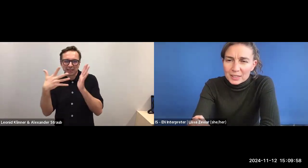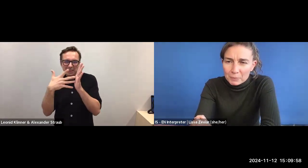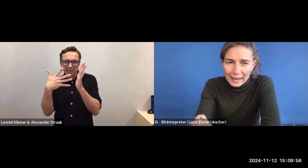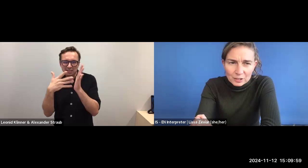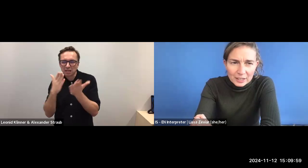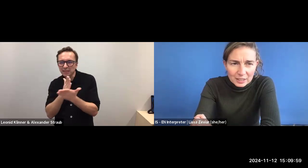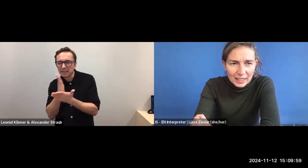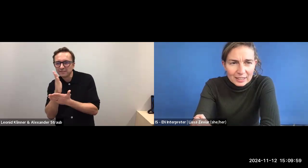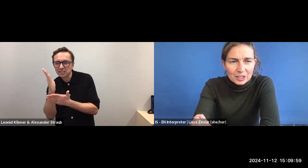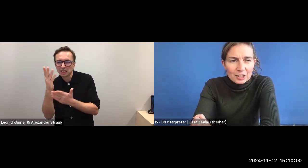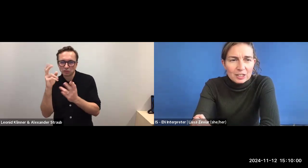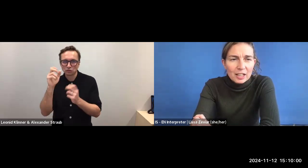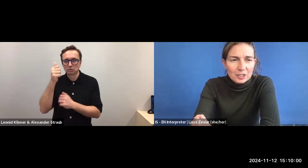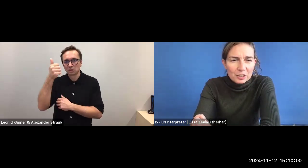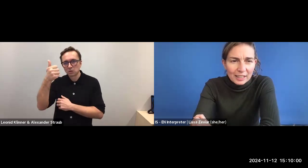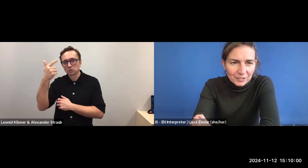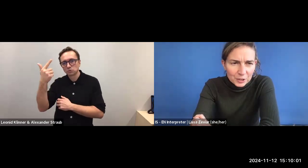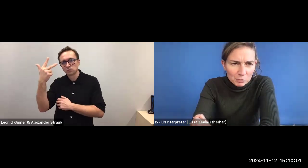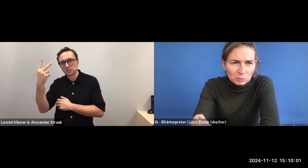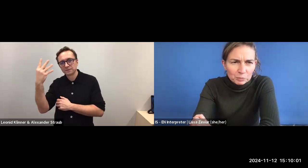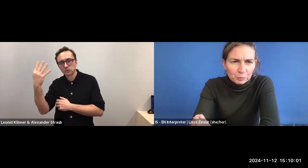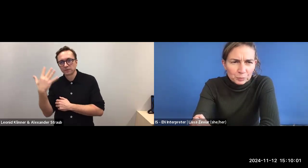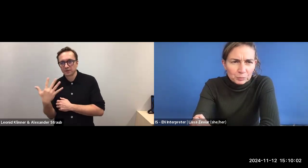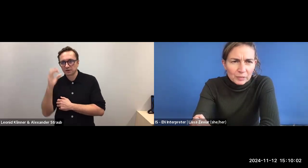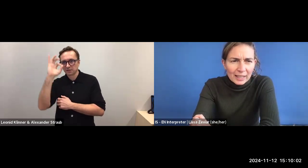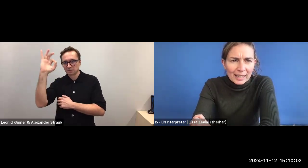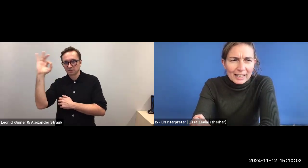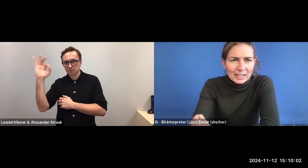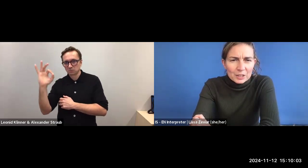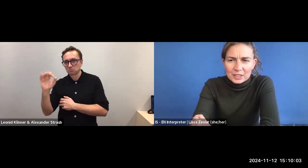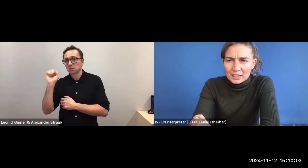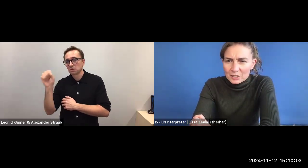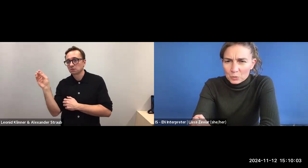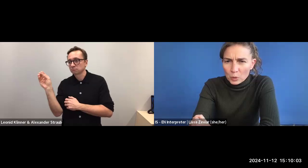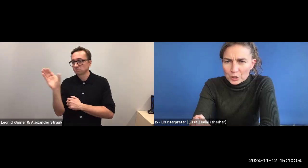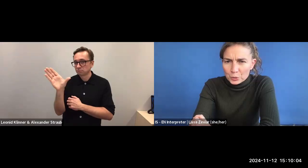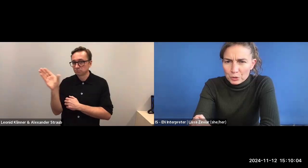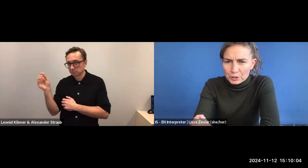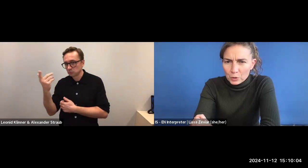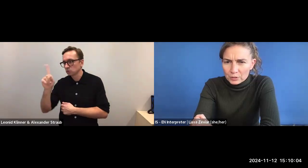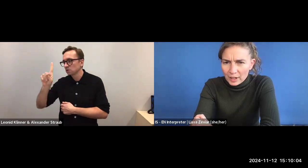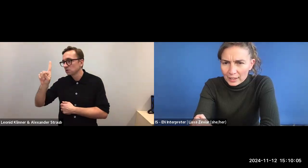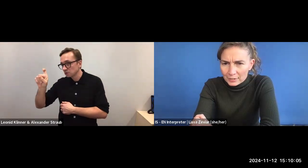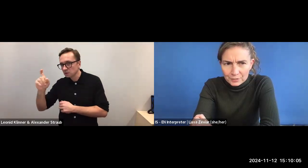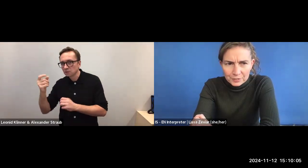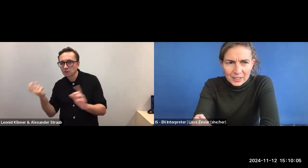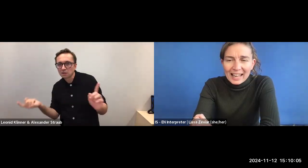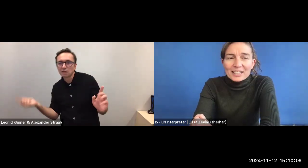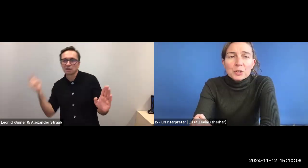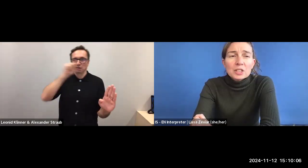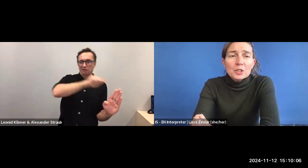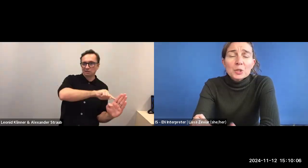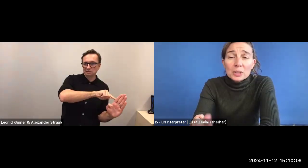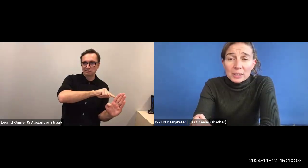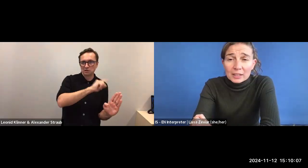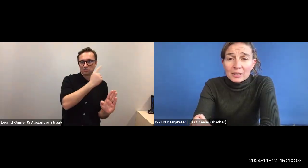You also see a panel that slides into the side to the left. It says 1, 2, 3, 4, 5.